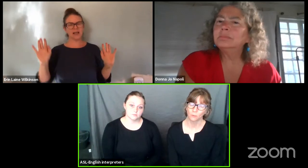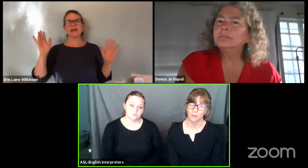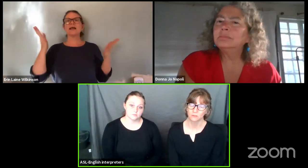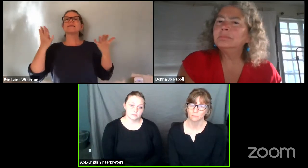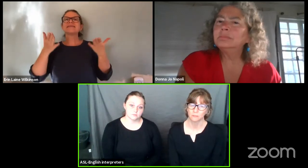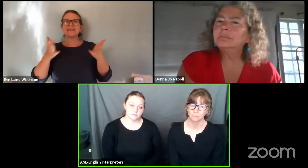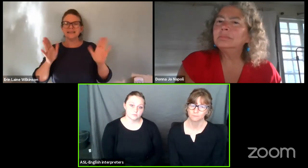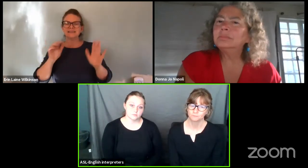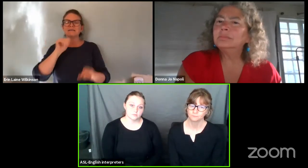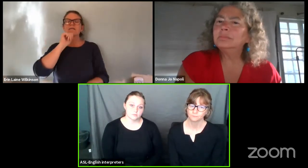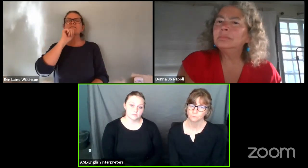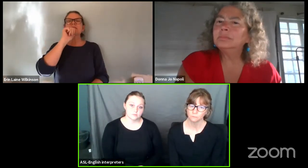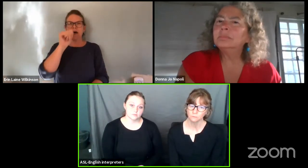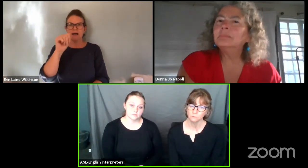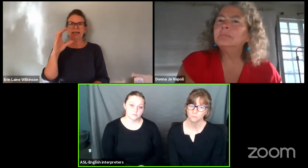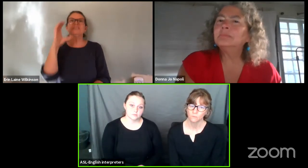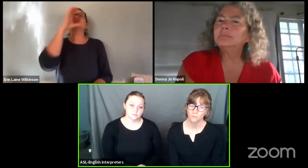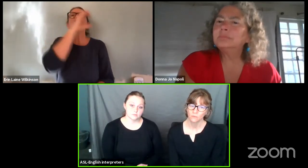on out about something.